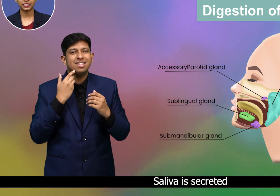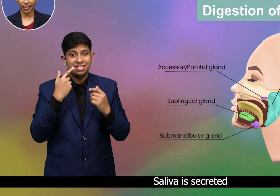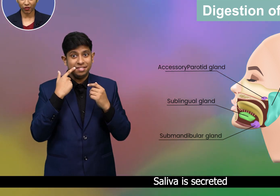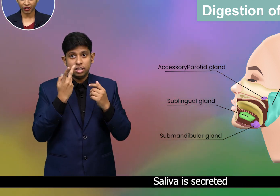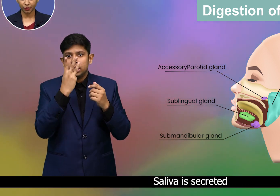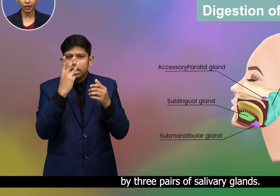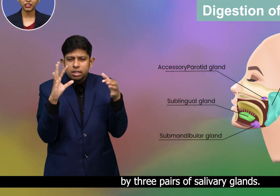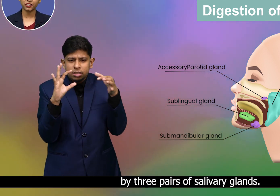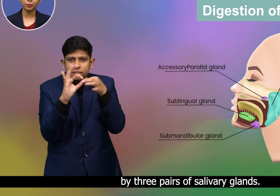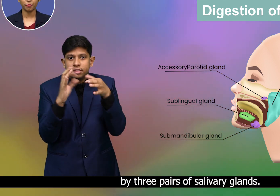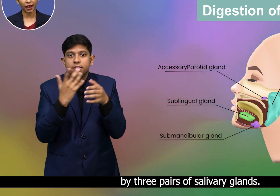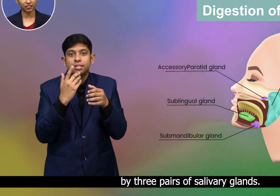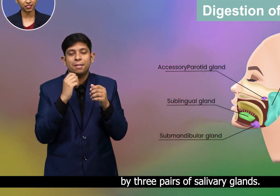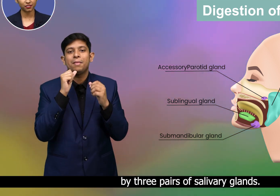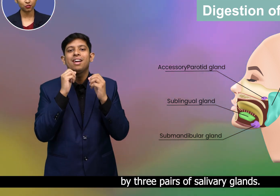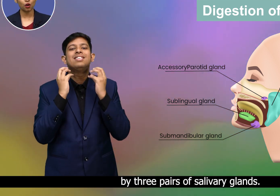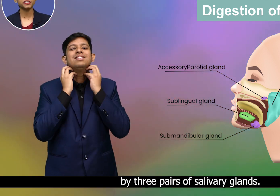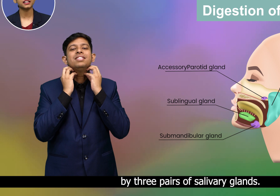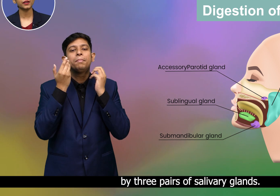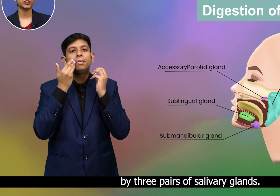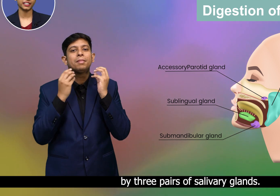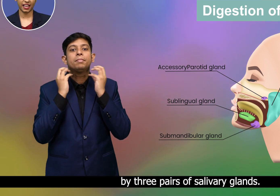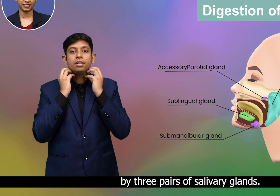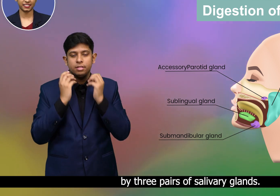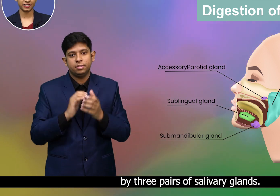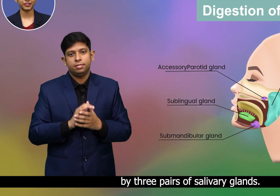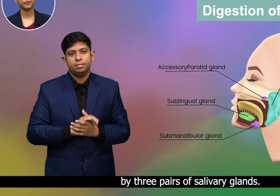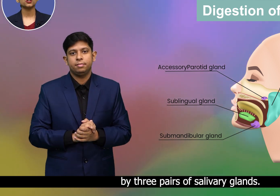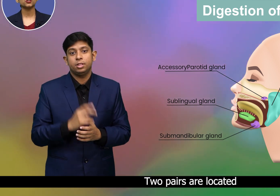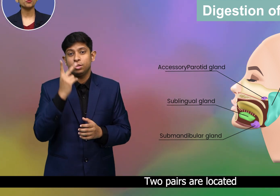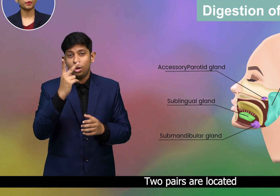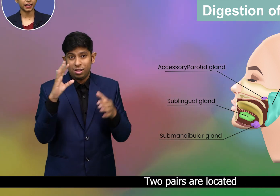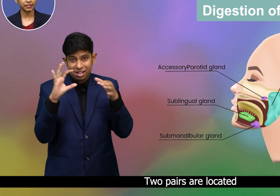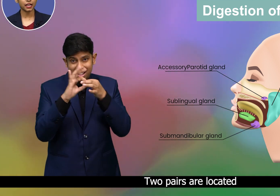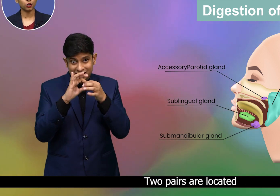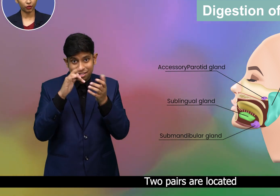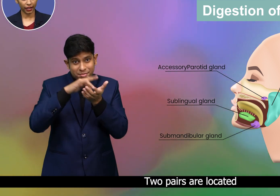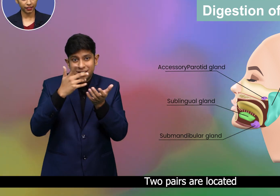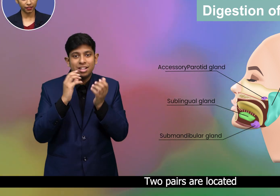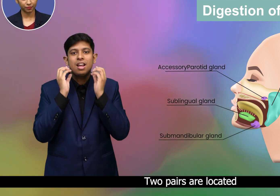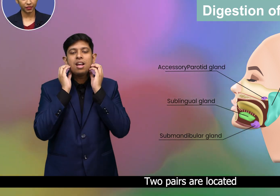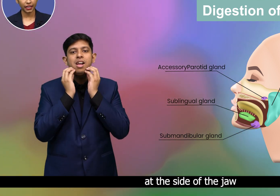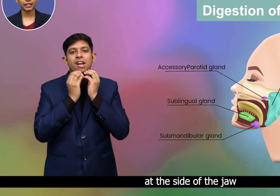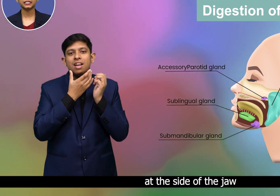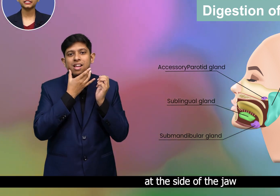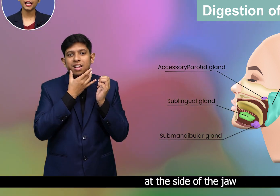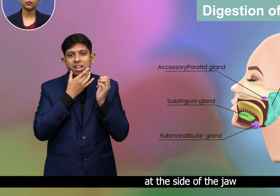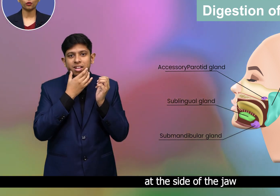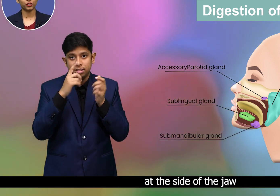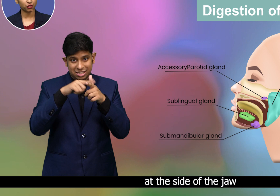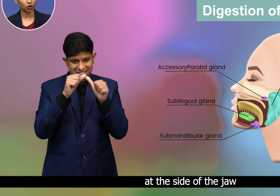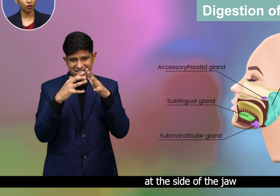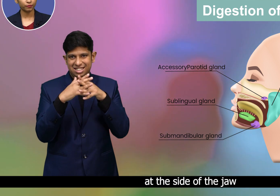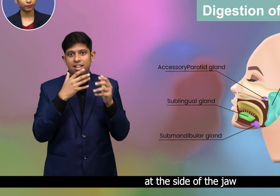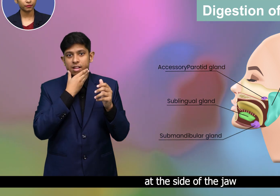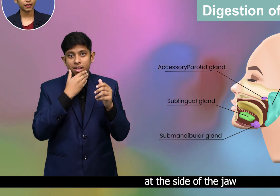Saliva is secreted by 3 pairs of salivary glands. 2 pairs are located at the side of